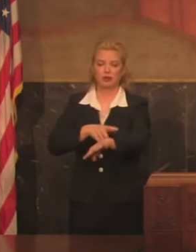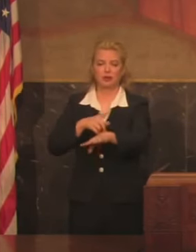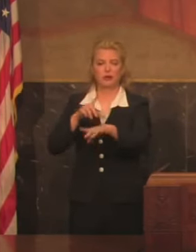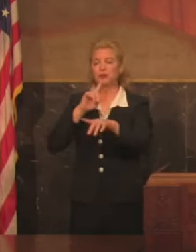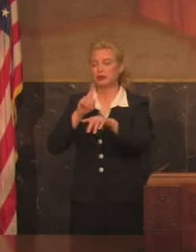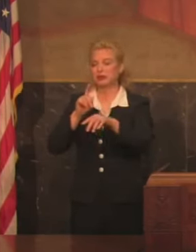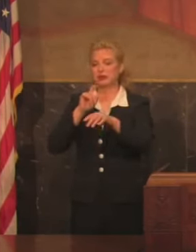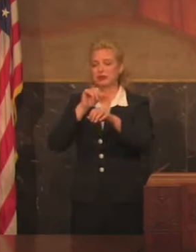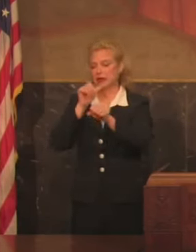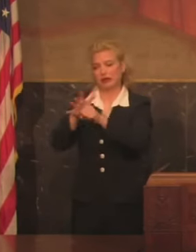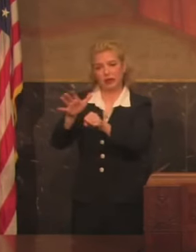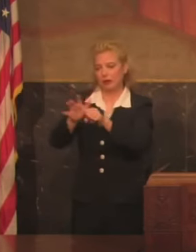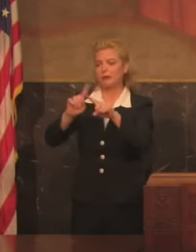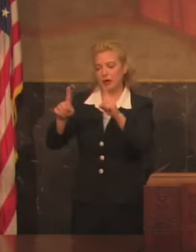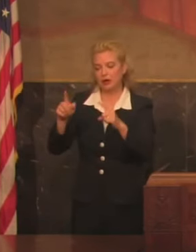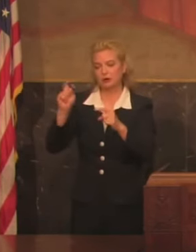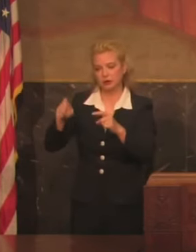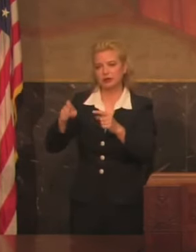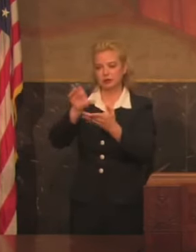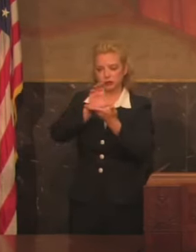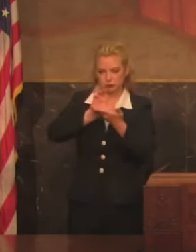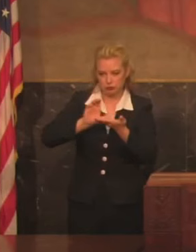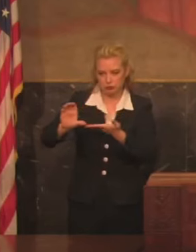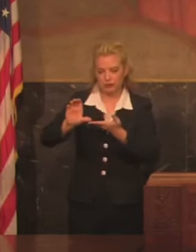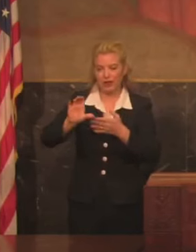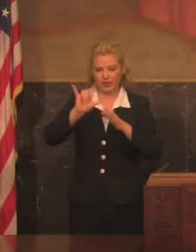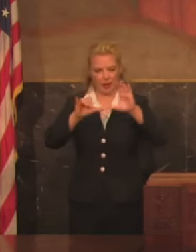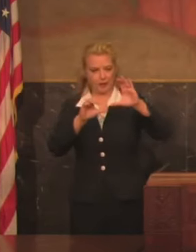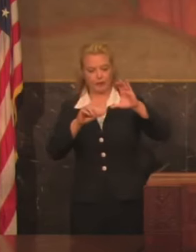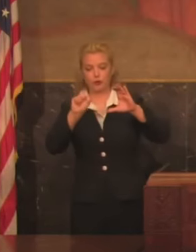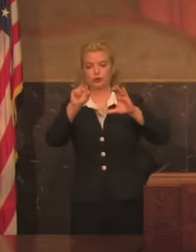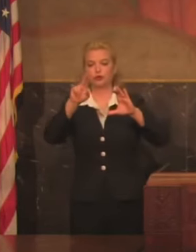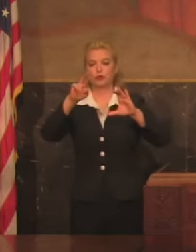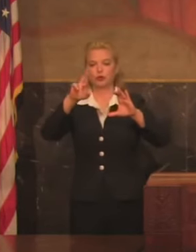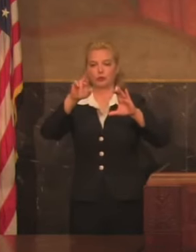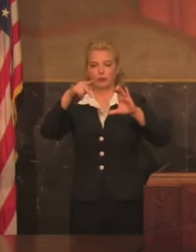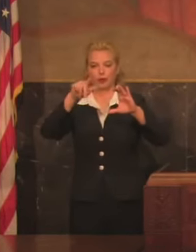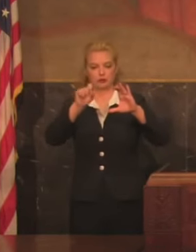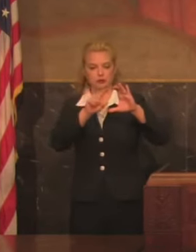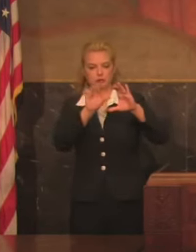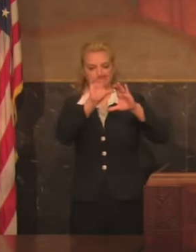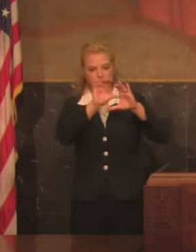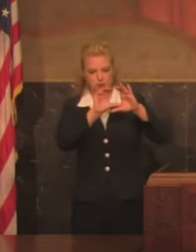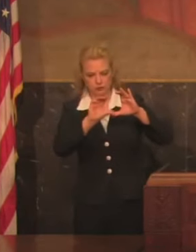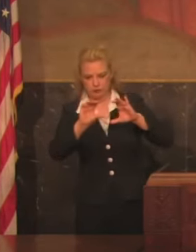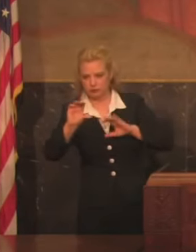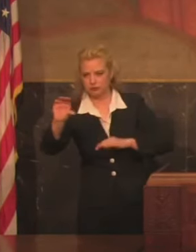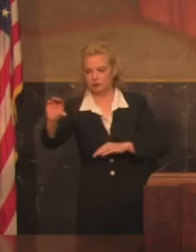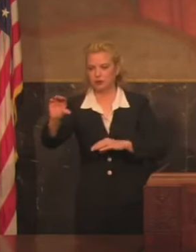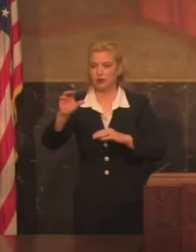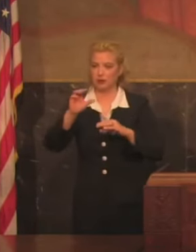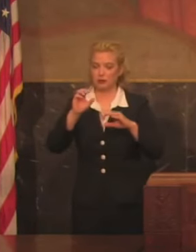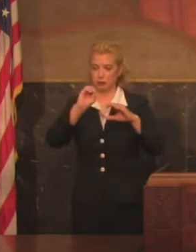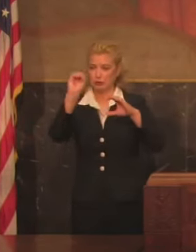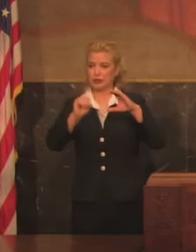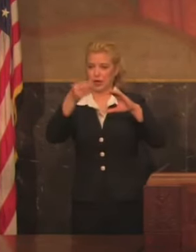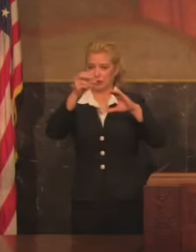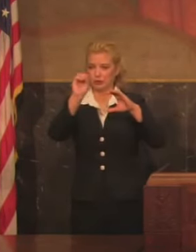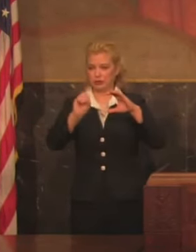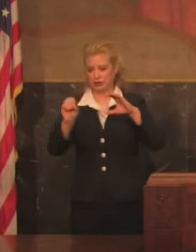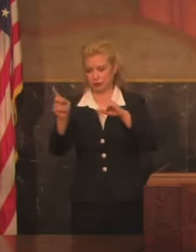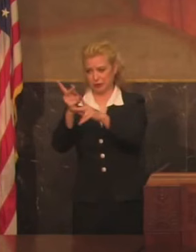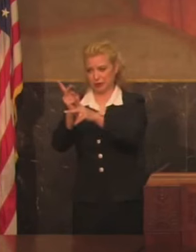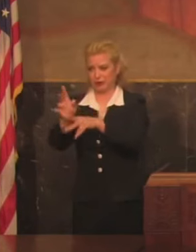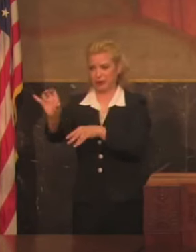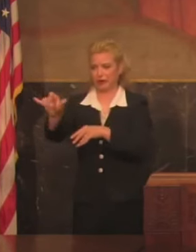dedicate a substantial portion of the surplus so that we can take care of our most critical priorities.